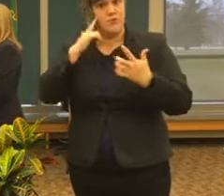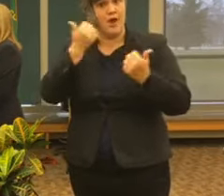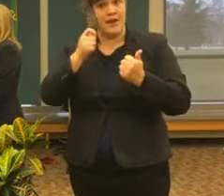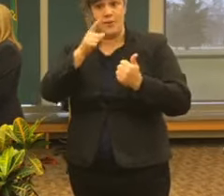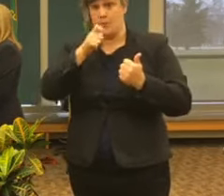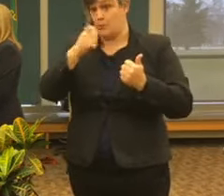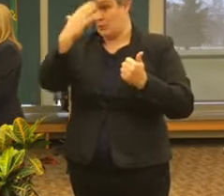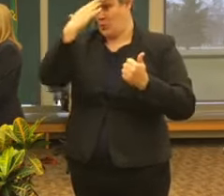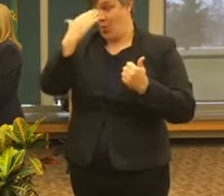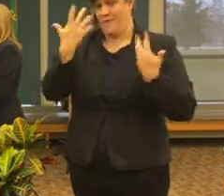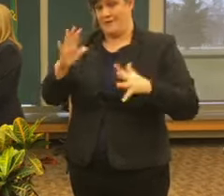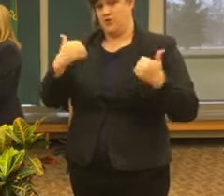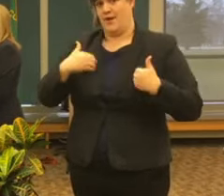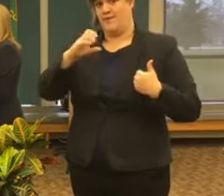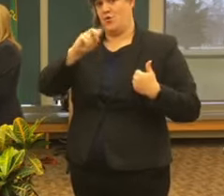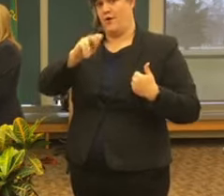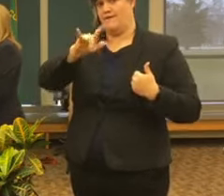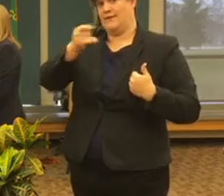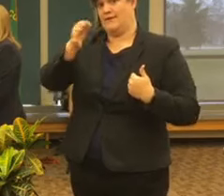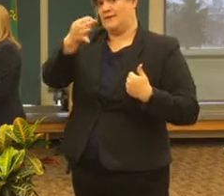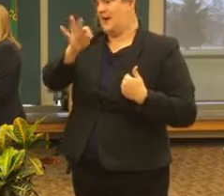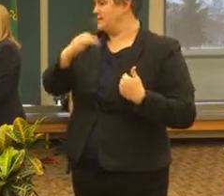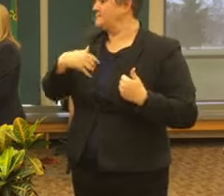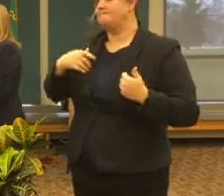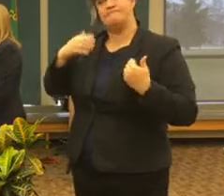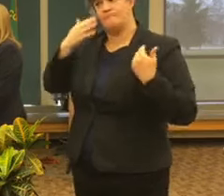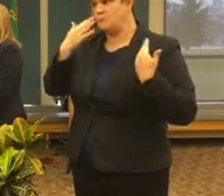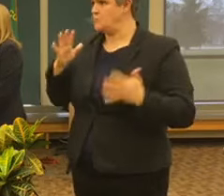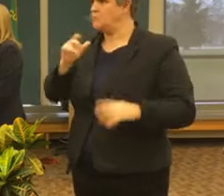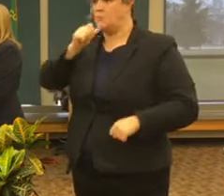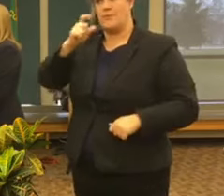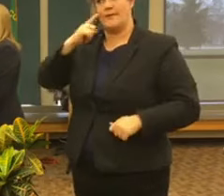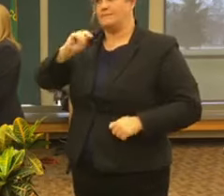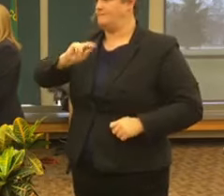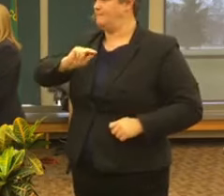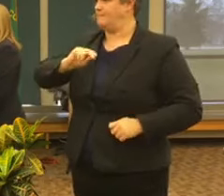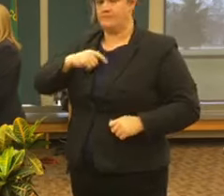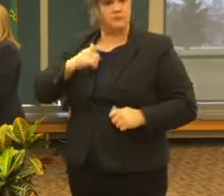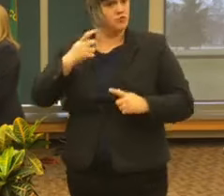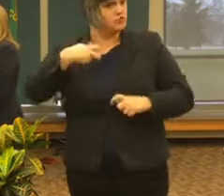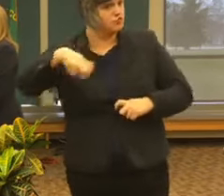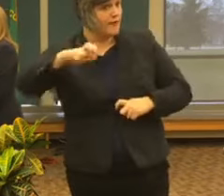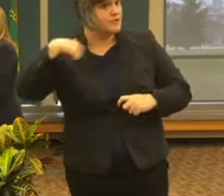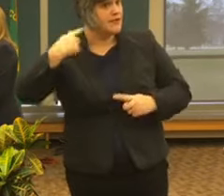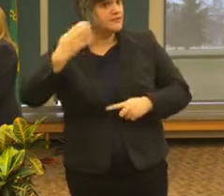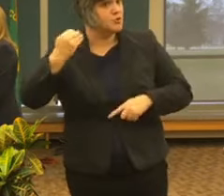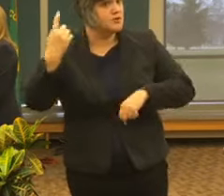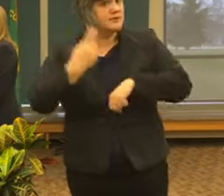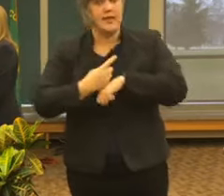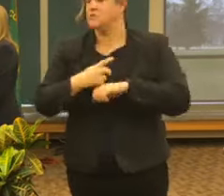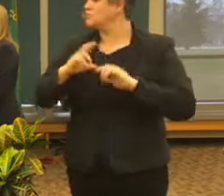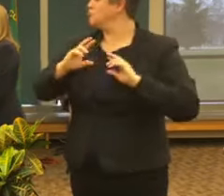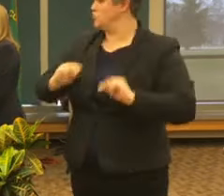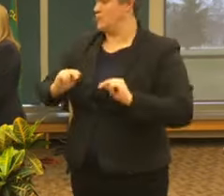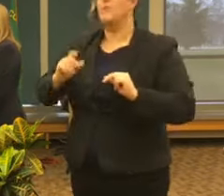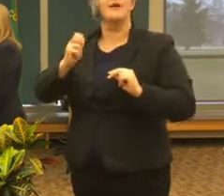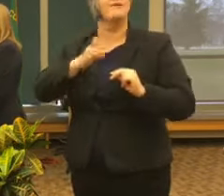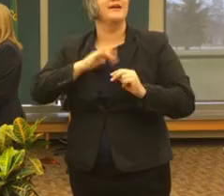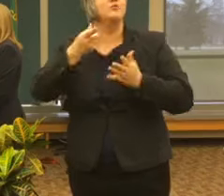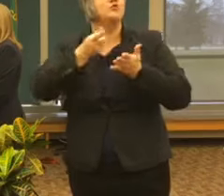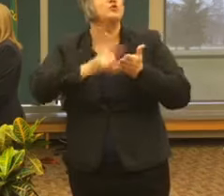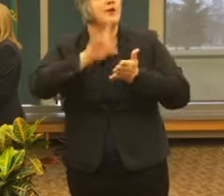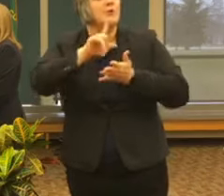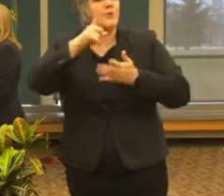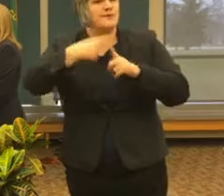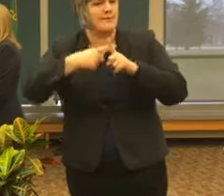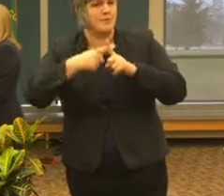confirmed case of COVID-19? Not that I'm aware of. Have you traveled at all in the past 14 days? I have not. Thank you. I'm just going to check your temperature. It will just